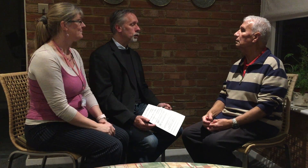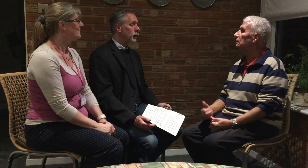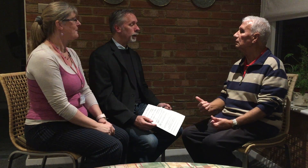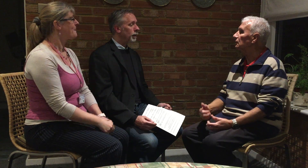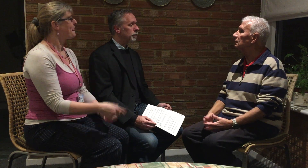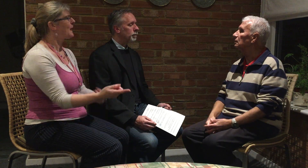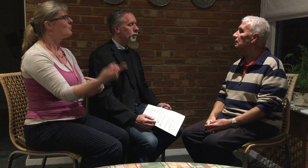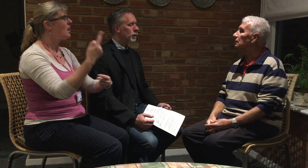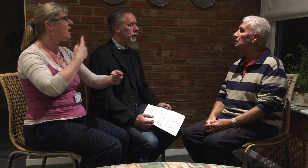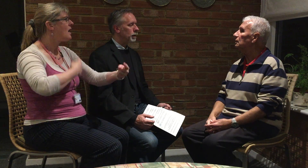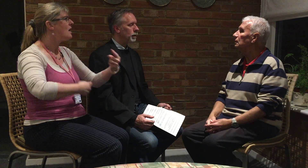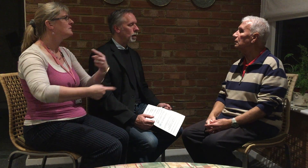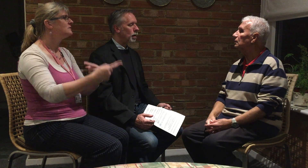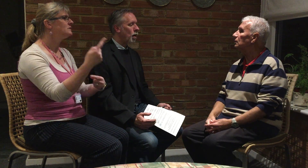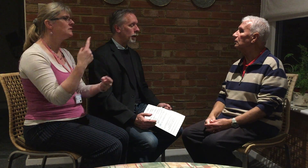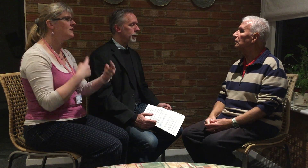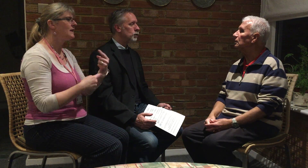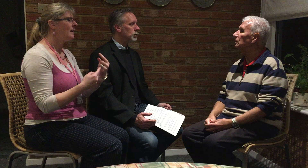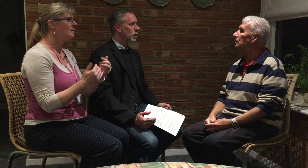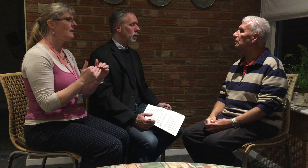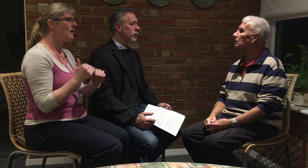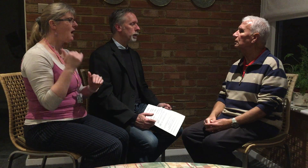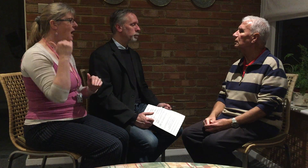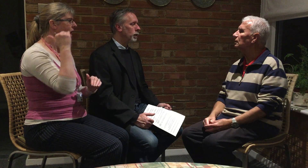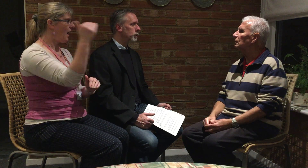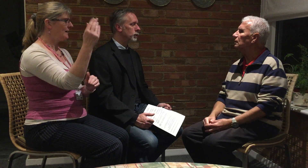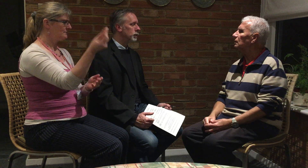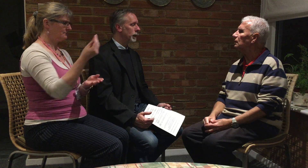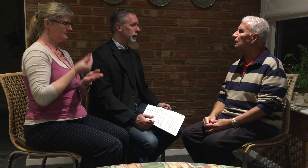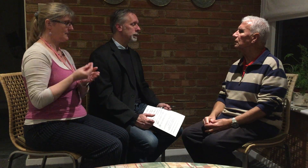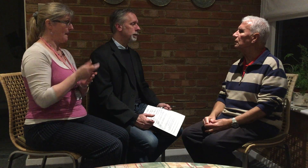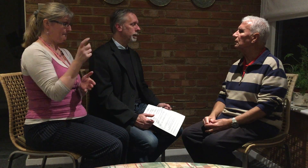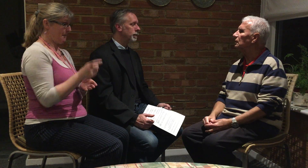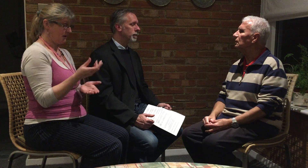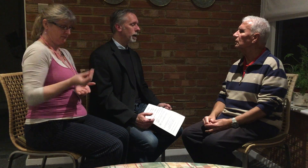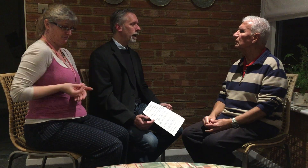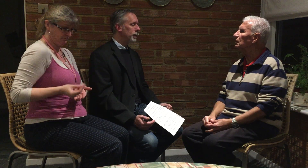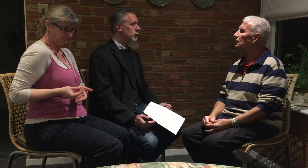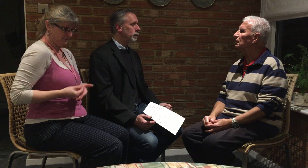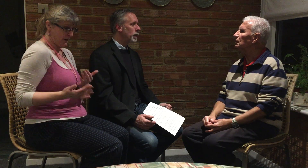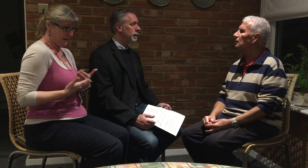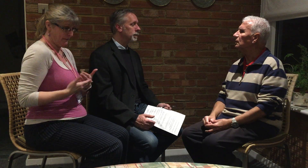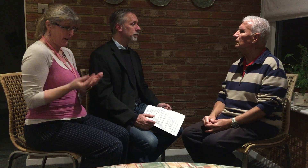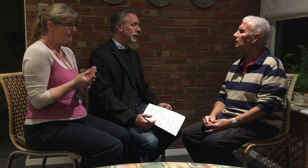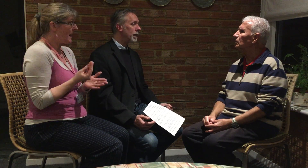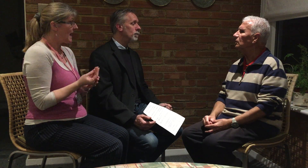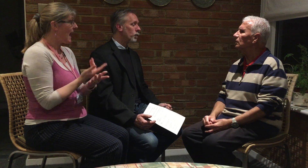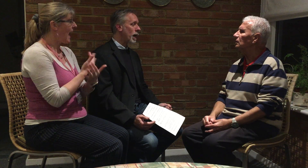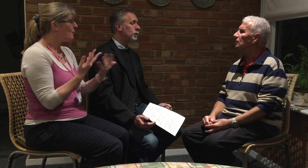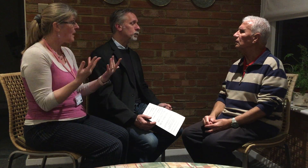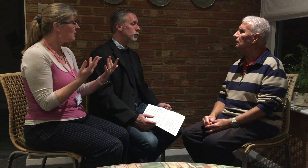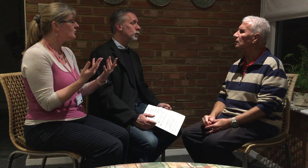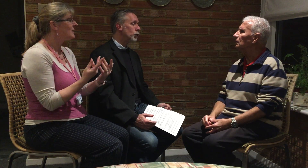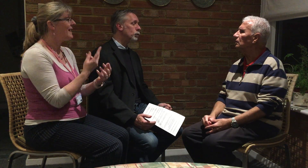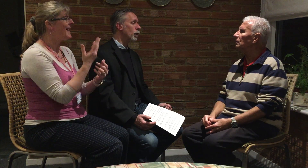Last year, the highest earning person in Italy actually made 10,000